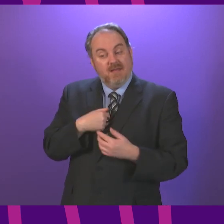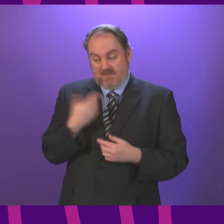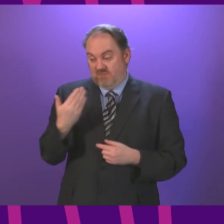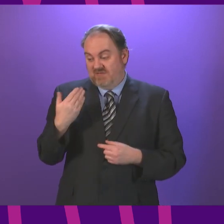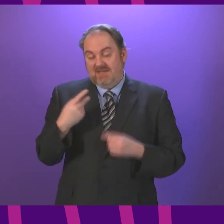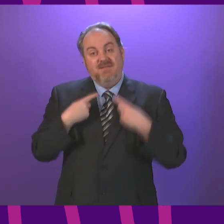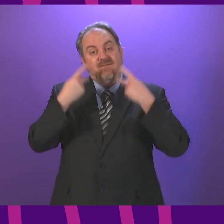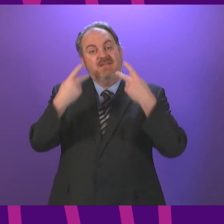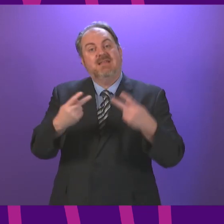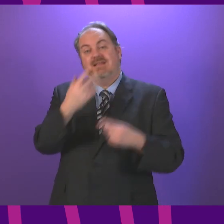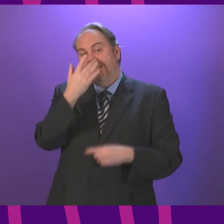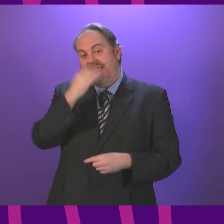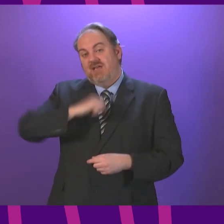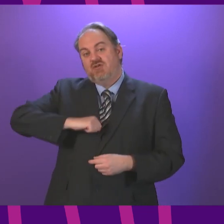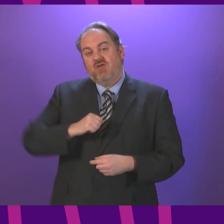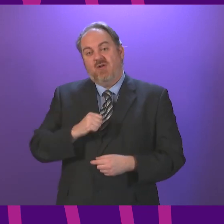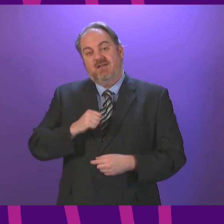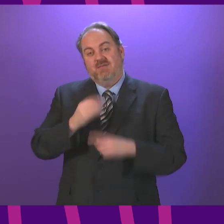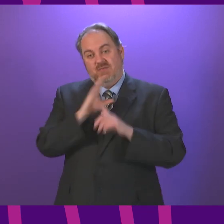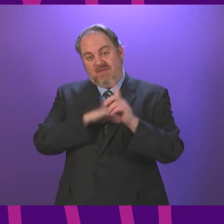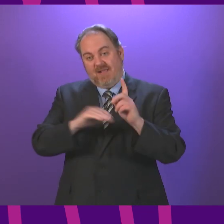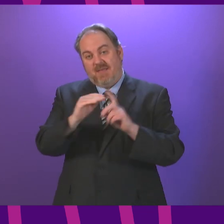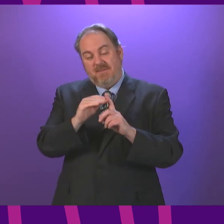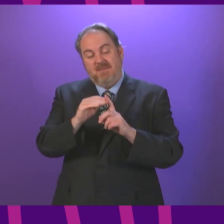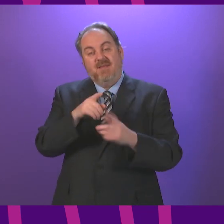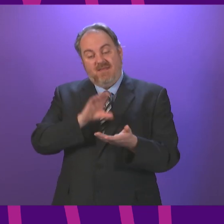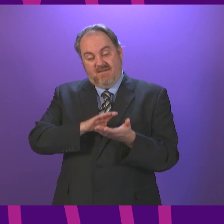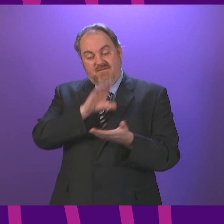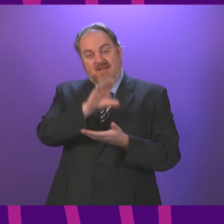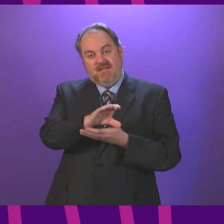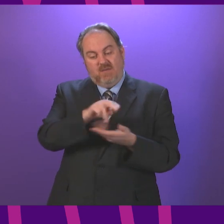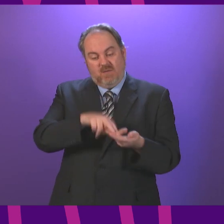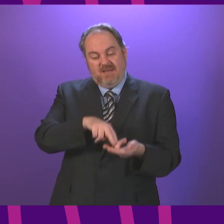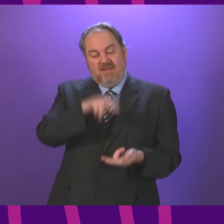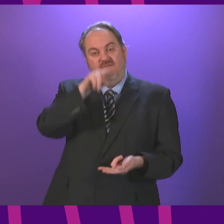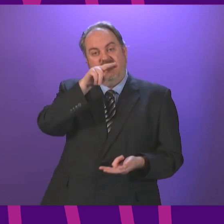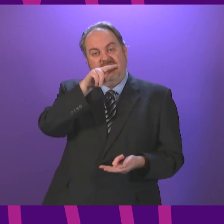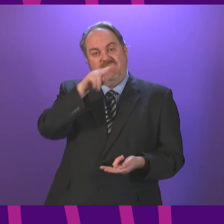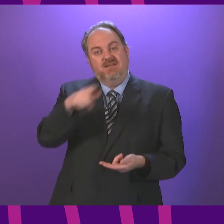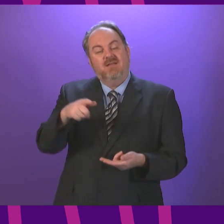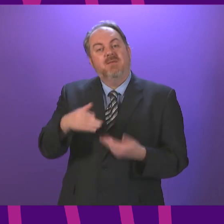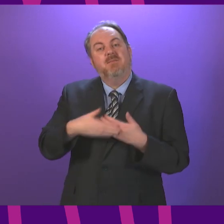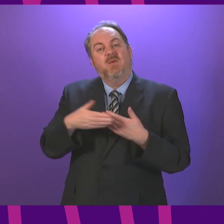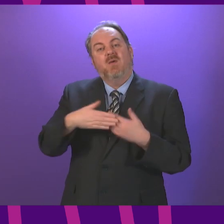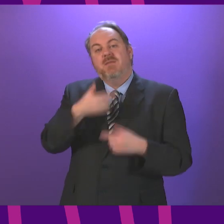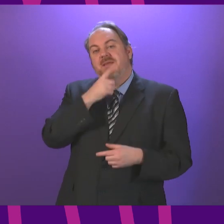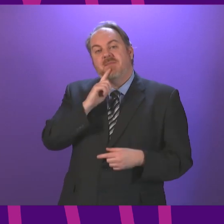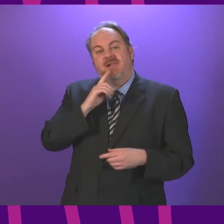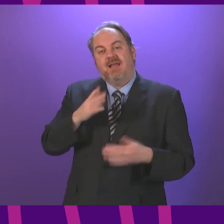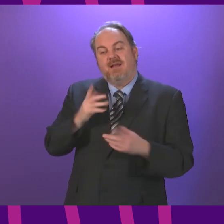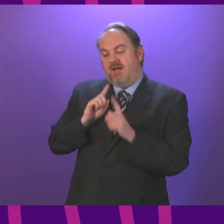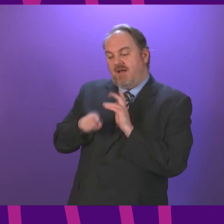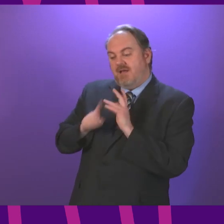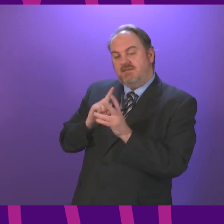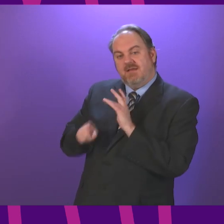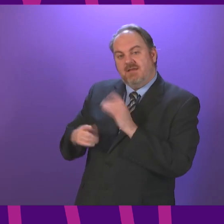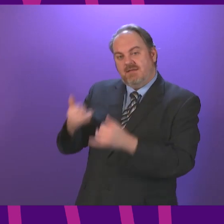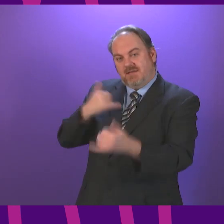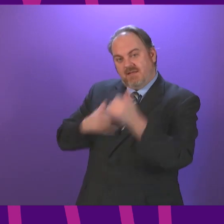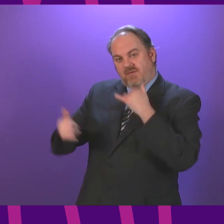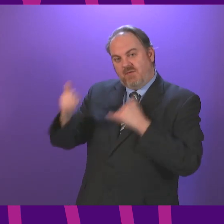to announce the funding to expand that helpline to enable them to deal with more people through the